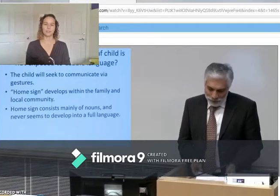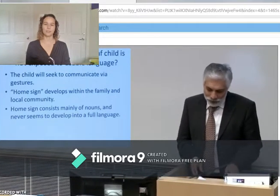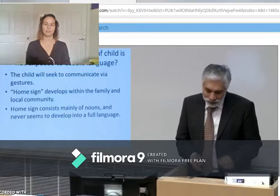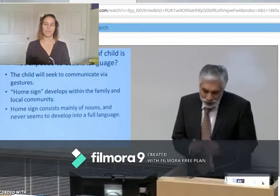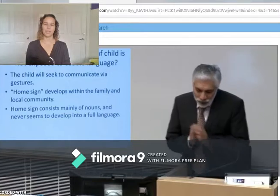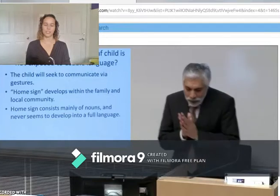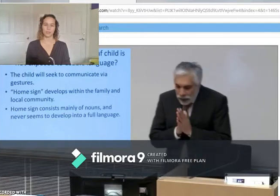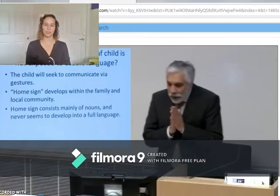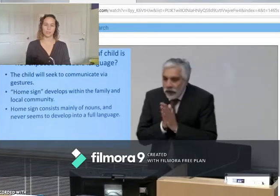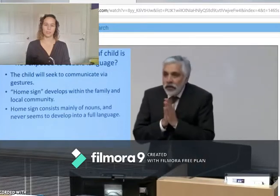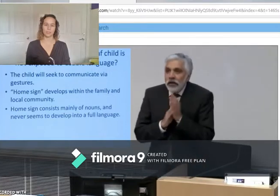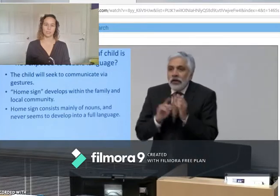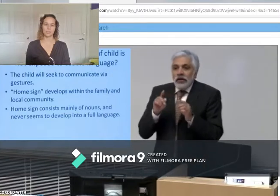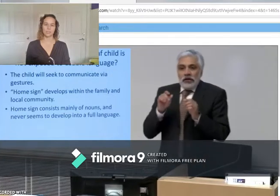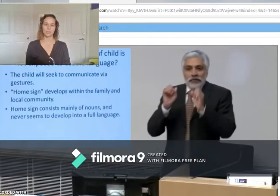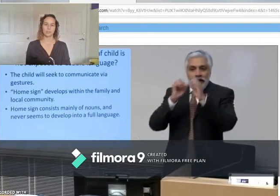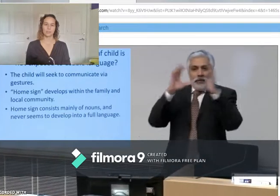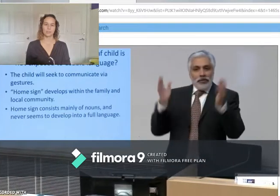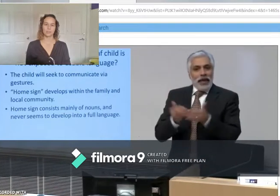All right, let me see what page I'm on.